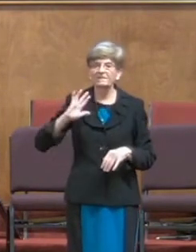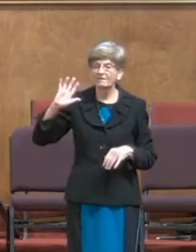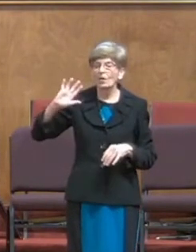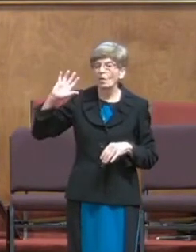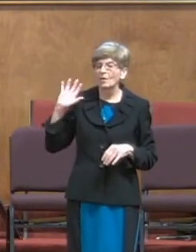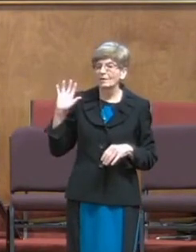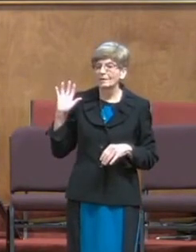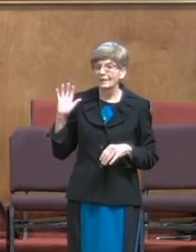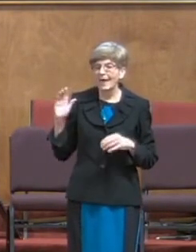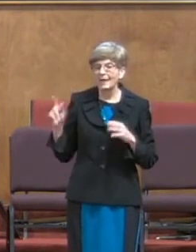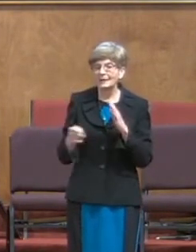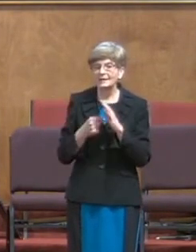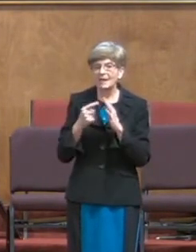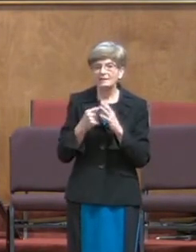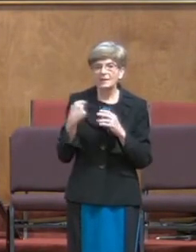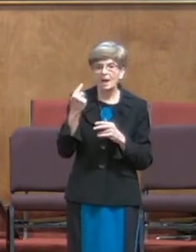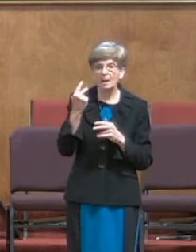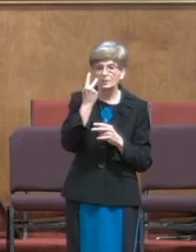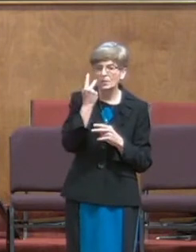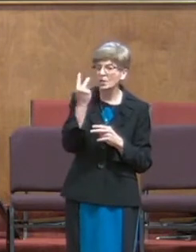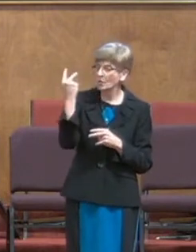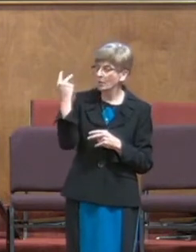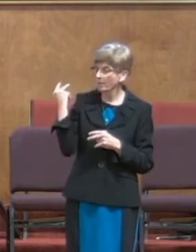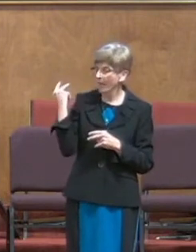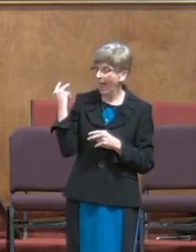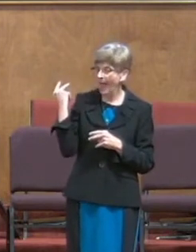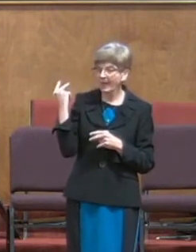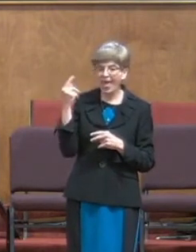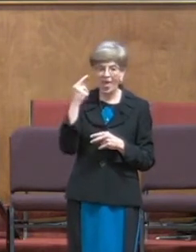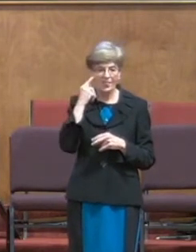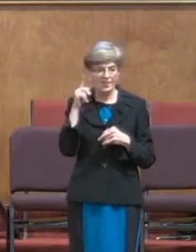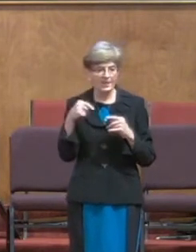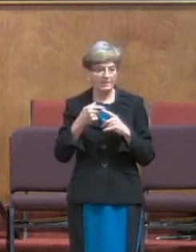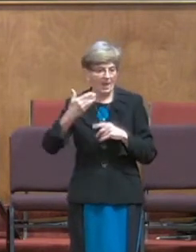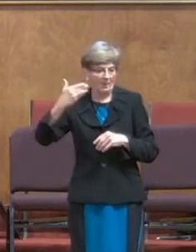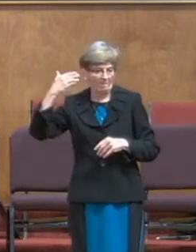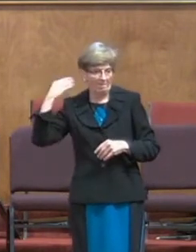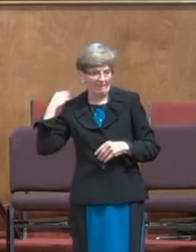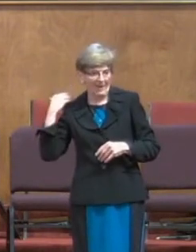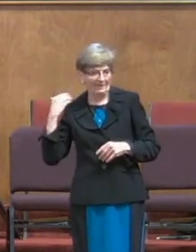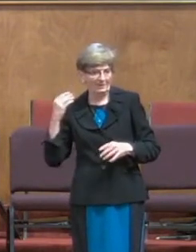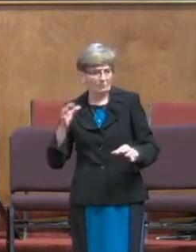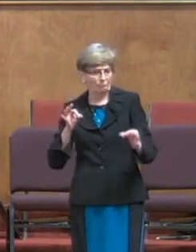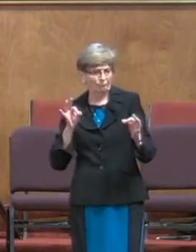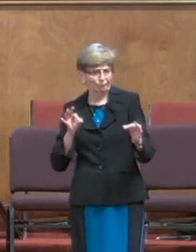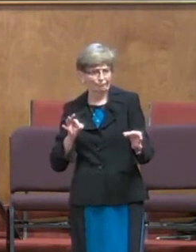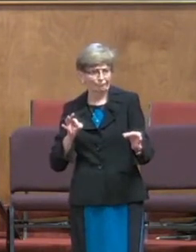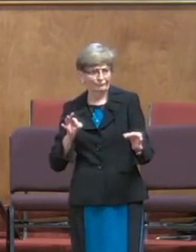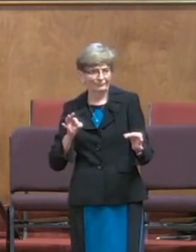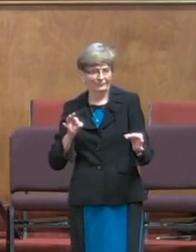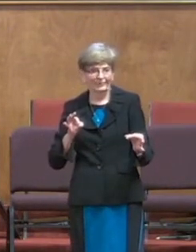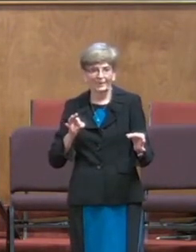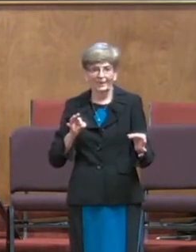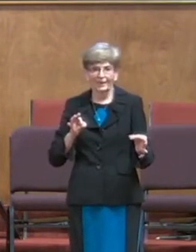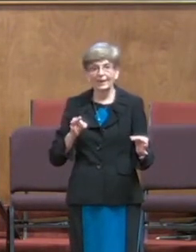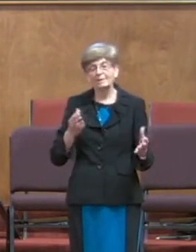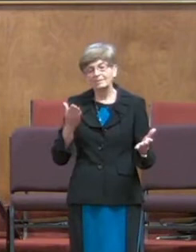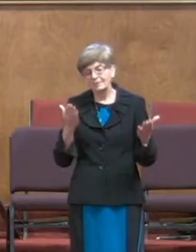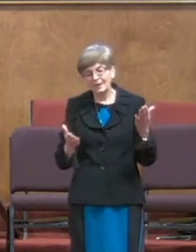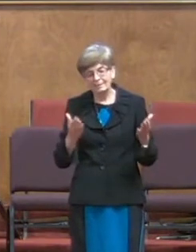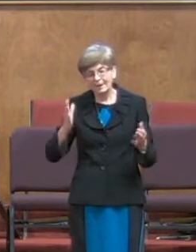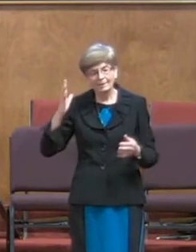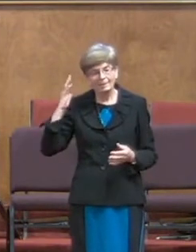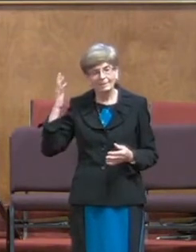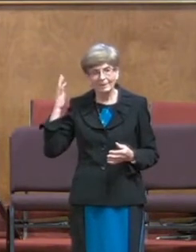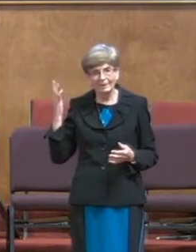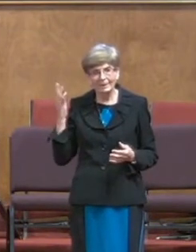And sometimes we look back at the past with rose-colored glasses and we think it was so much better then. And maybe in some ways it